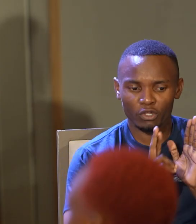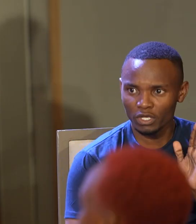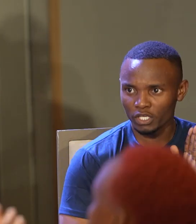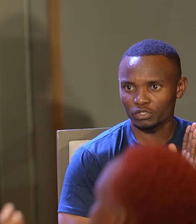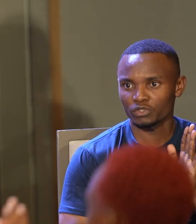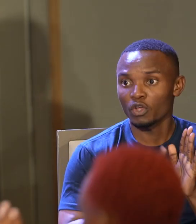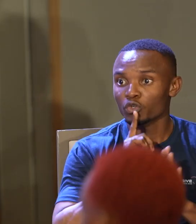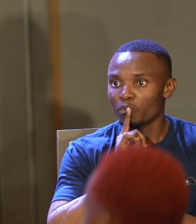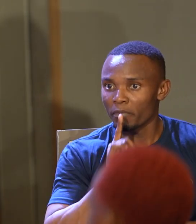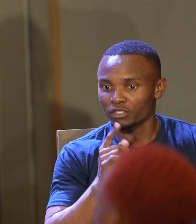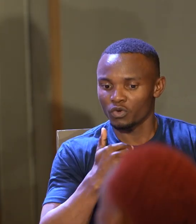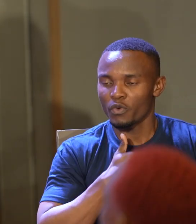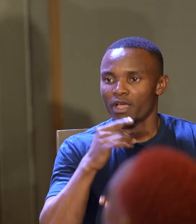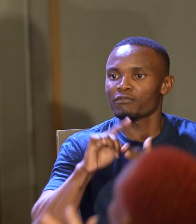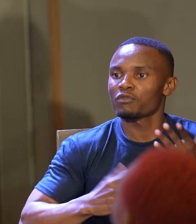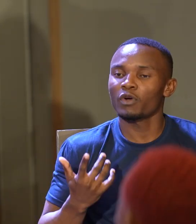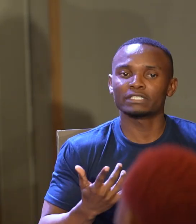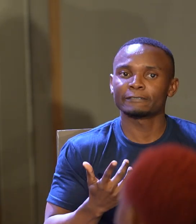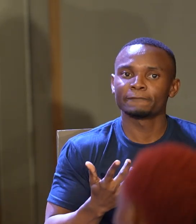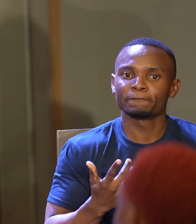to ensure that there is some